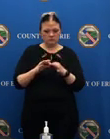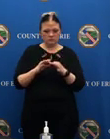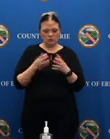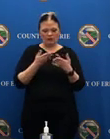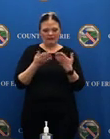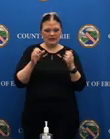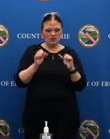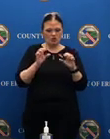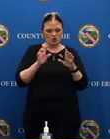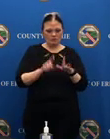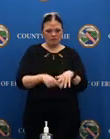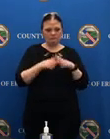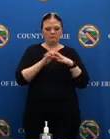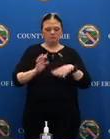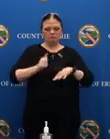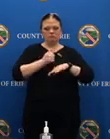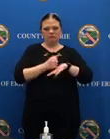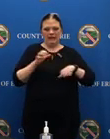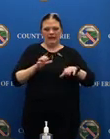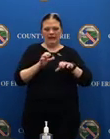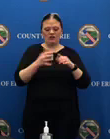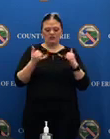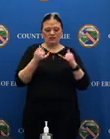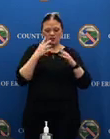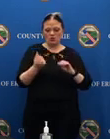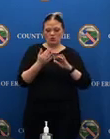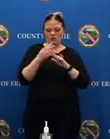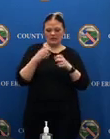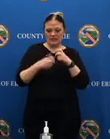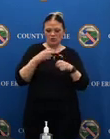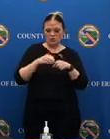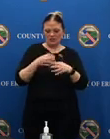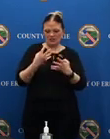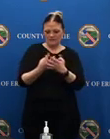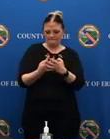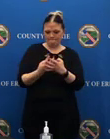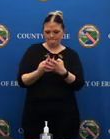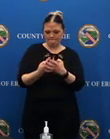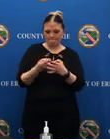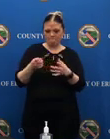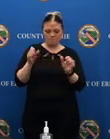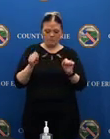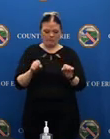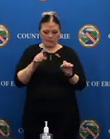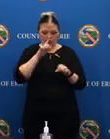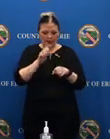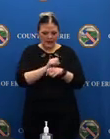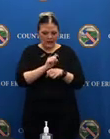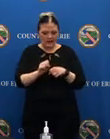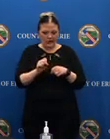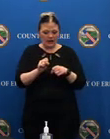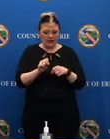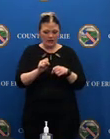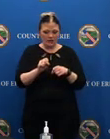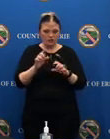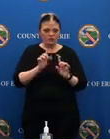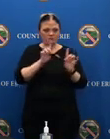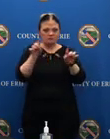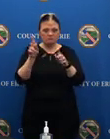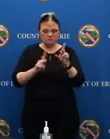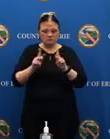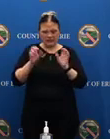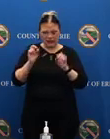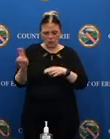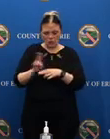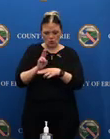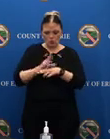into action today to address issues in the jail, and you could actually get people out today. Have you considered using your